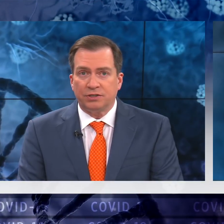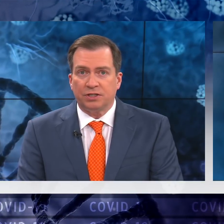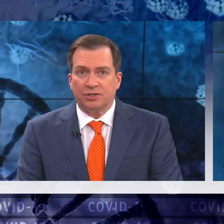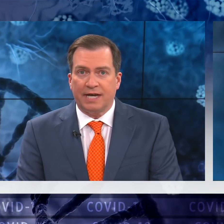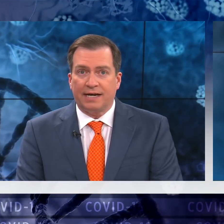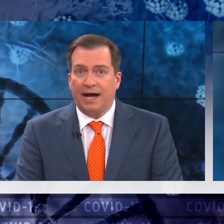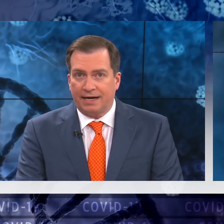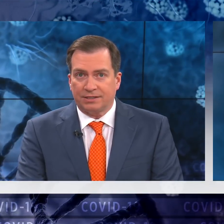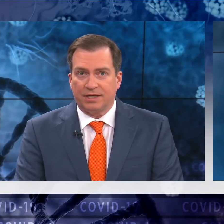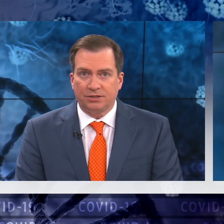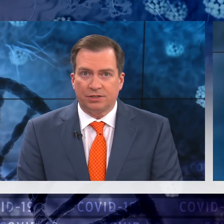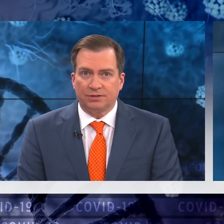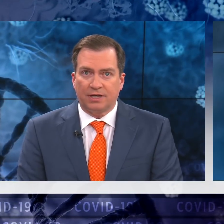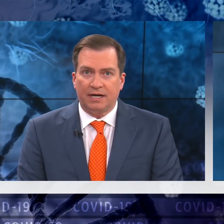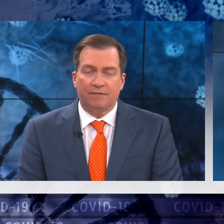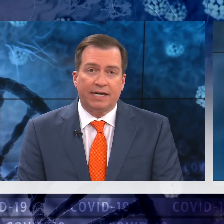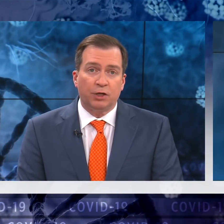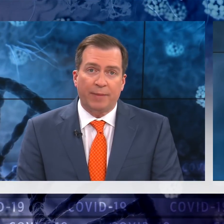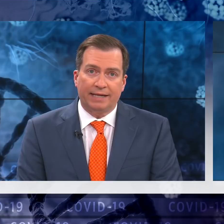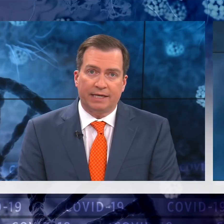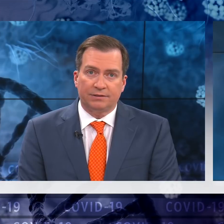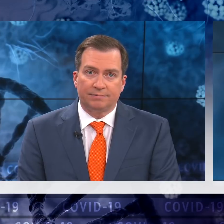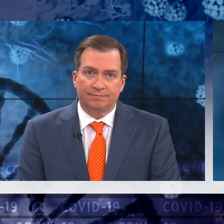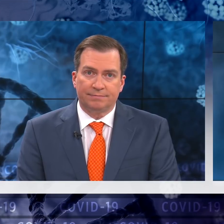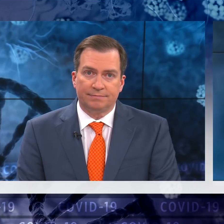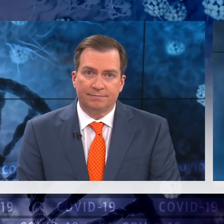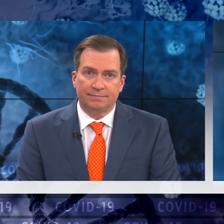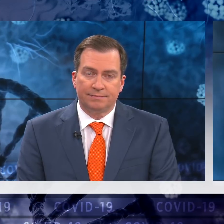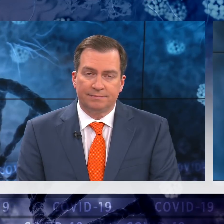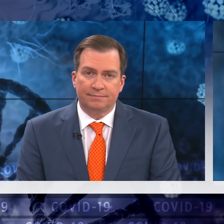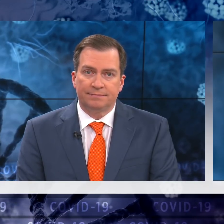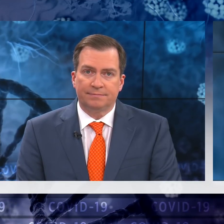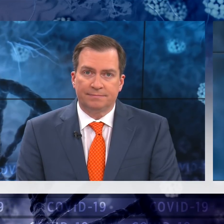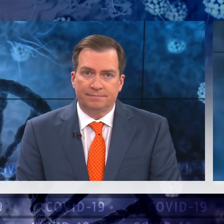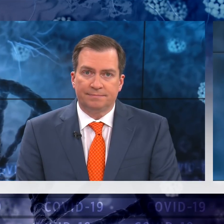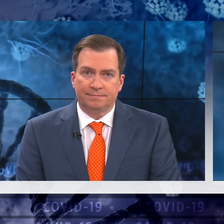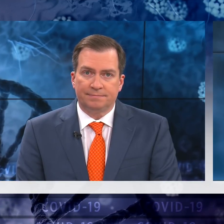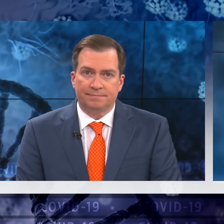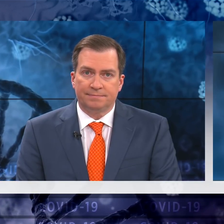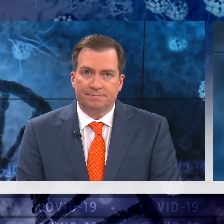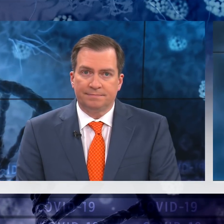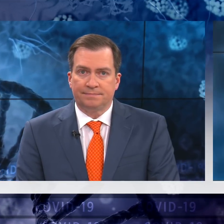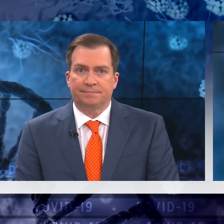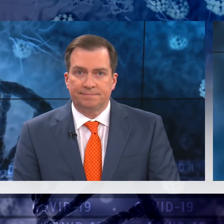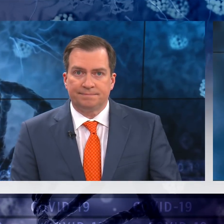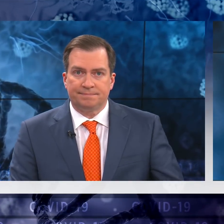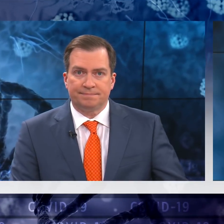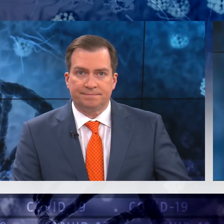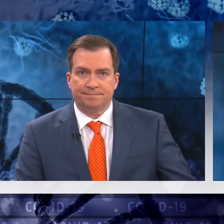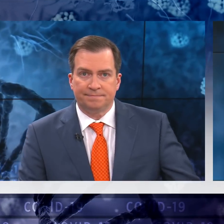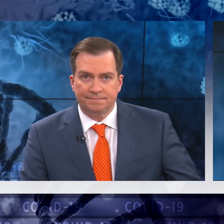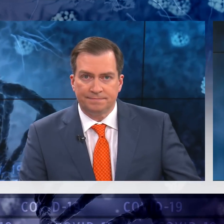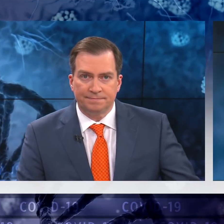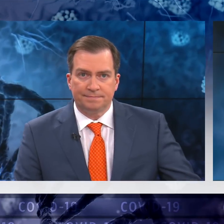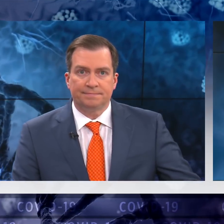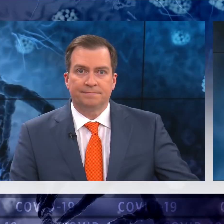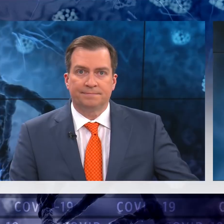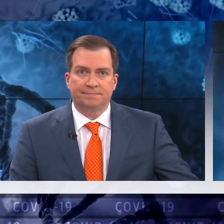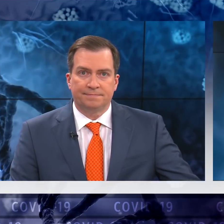and no decision yet on extensions of any new mandates. Also something of note, I thought, Brian, the contact